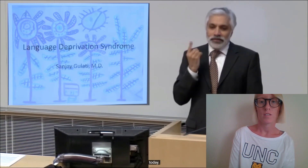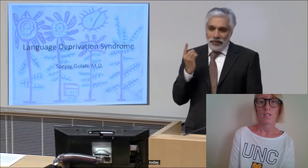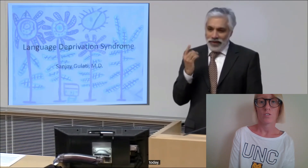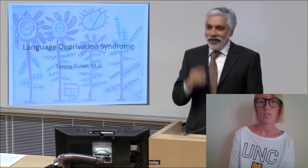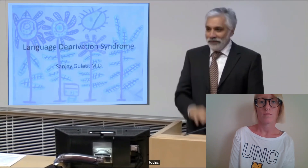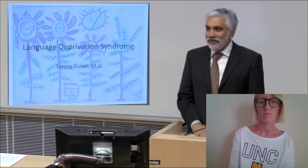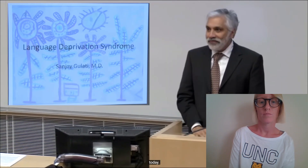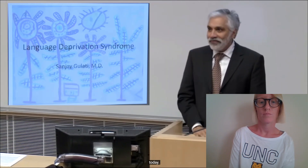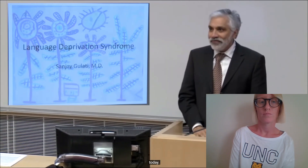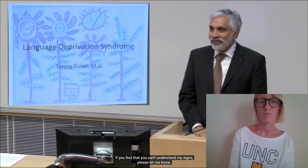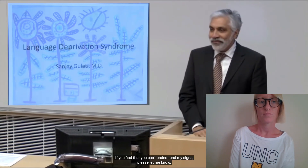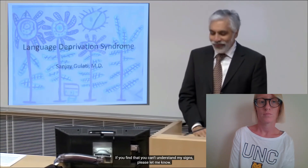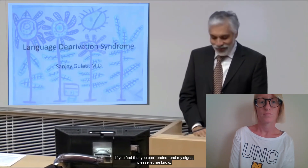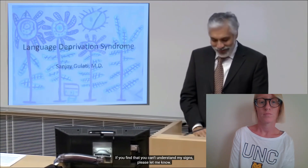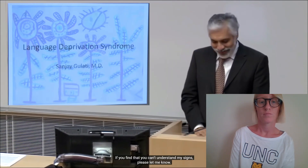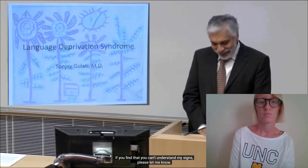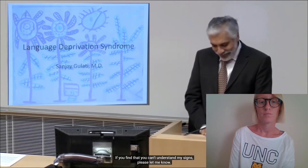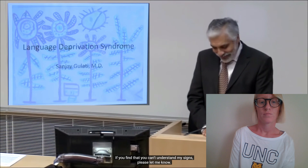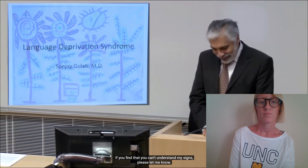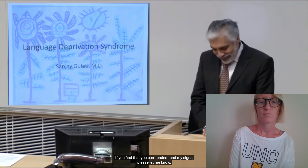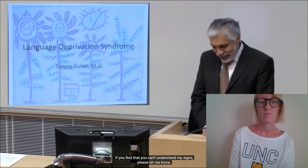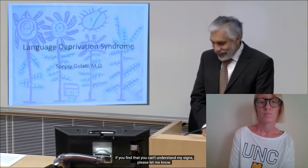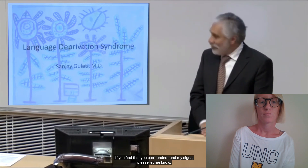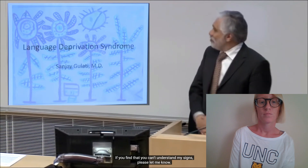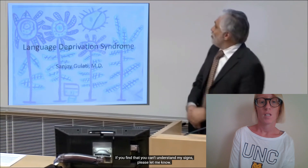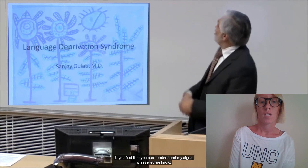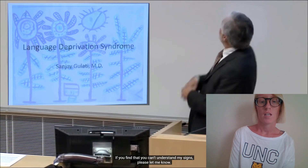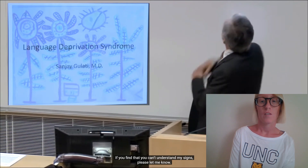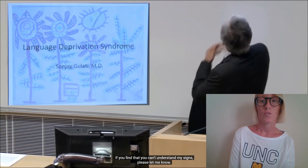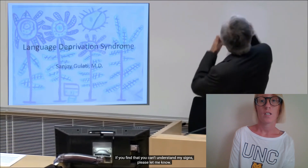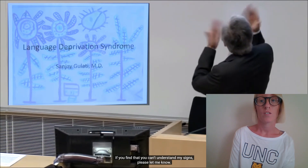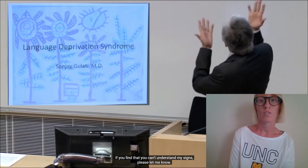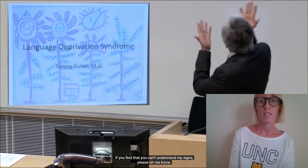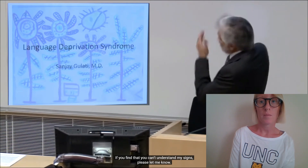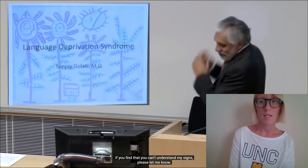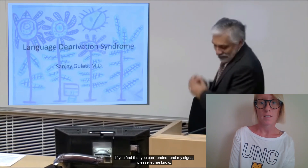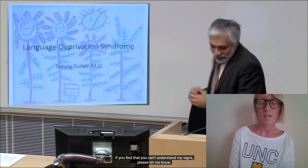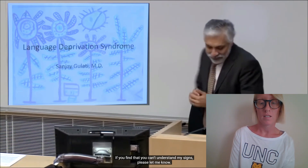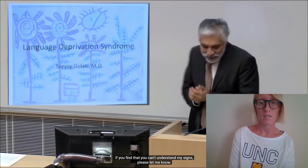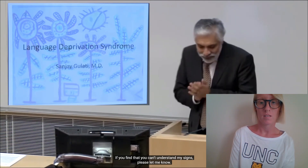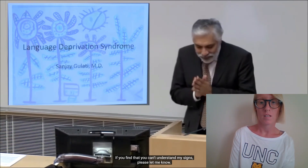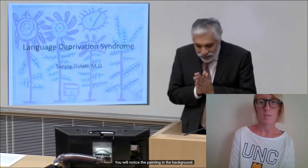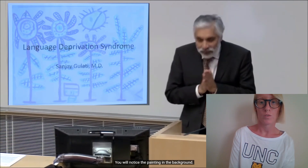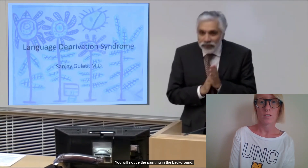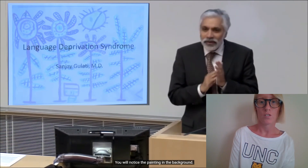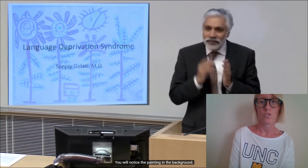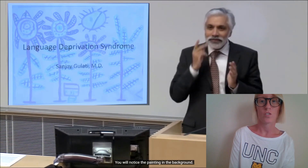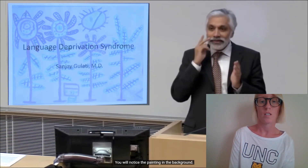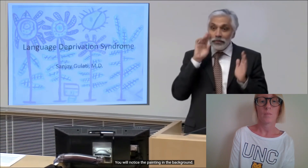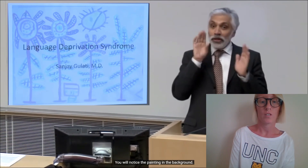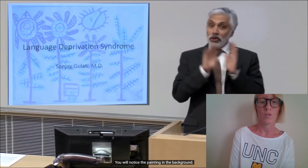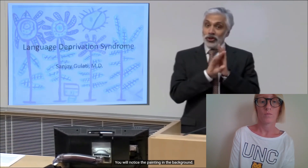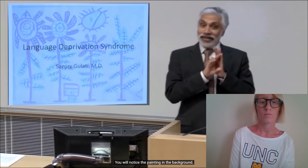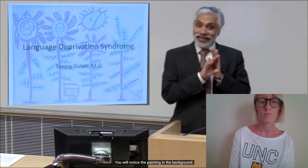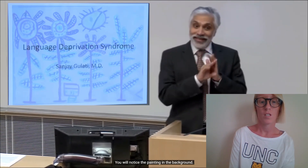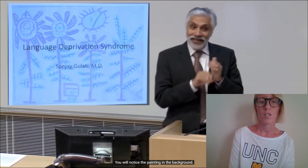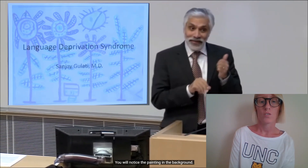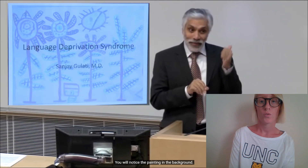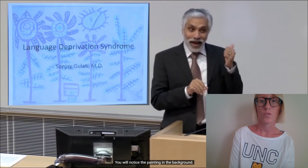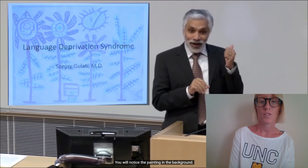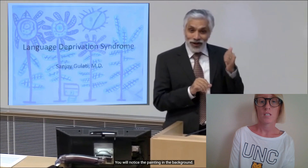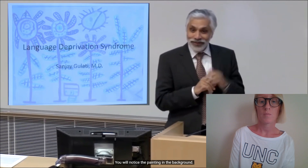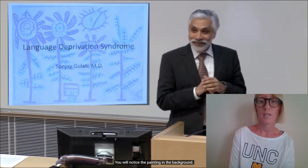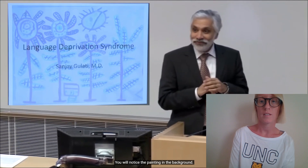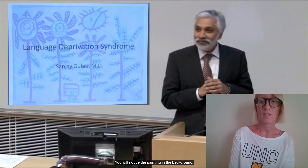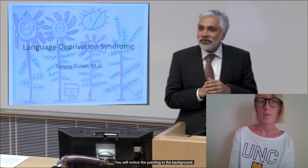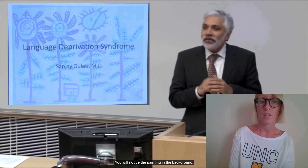sign this presentation. If you find that you can't understand my signs, please let me If you know. can't understand my signs in this presentation, just let me know.